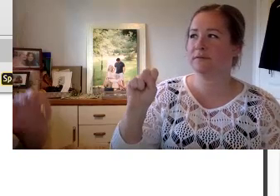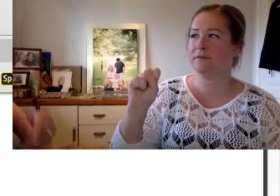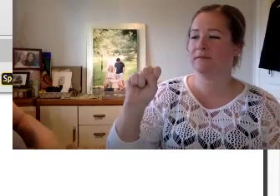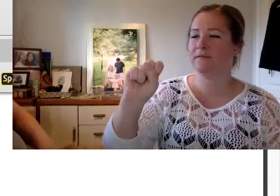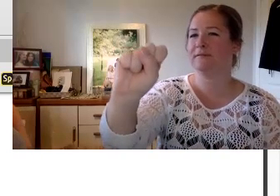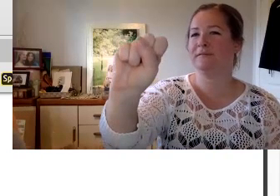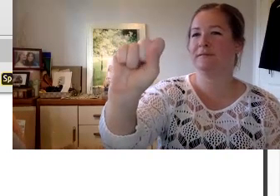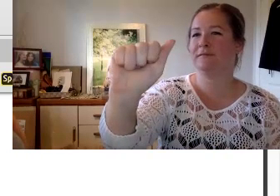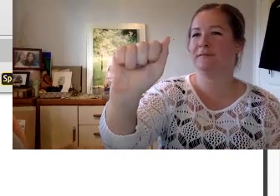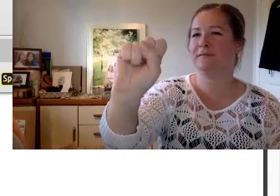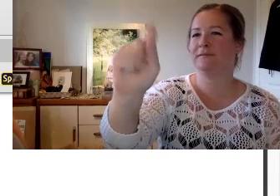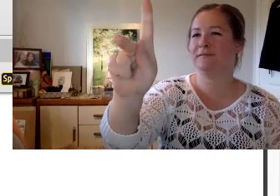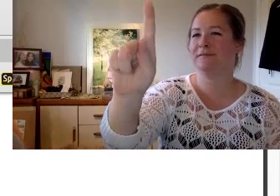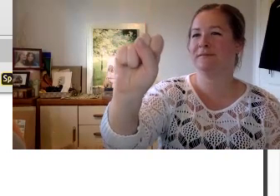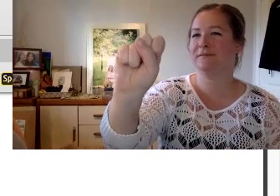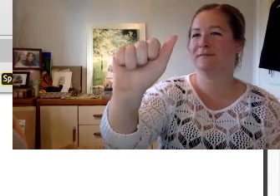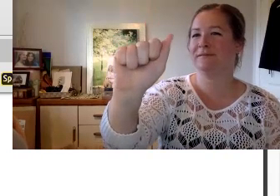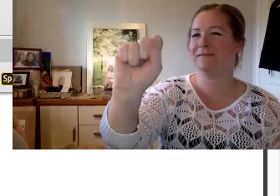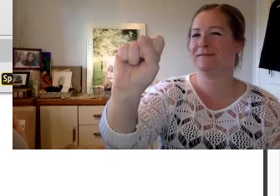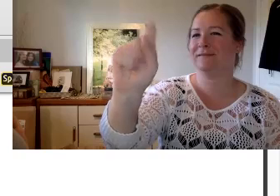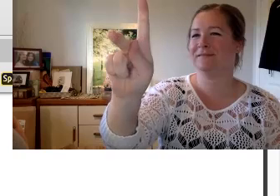Easy for you.